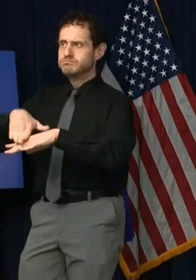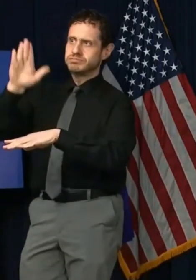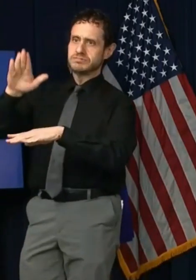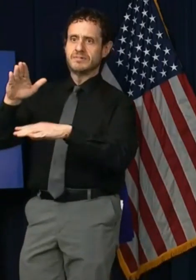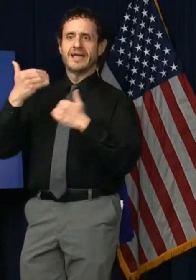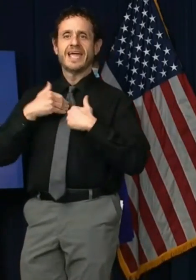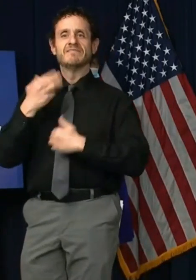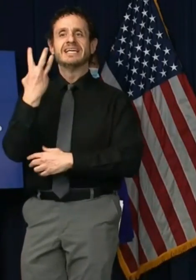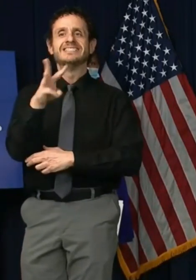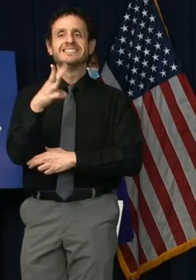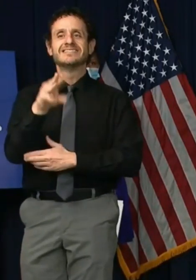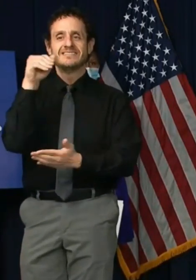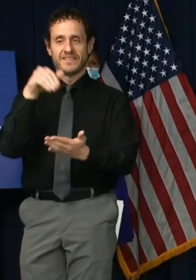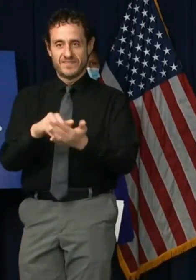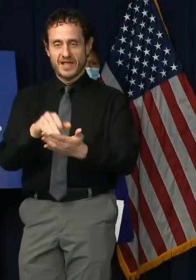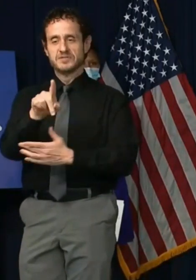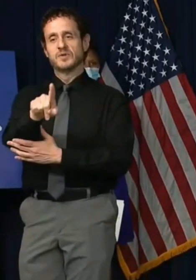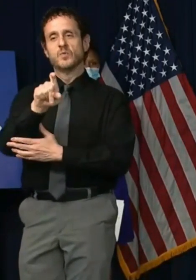with